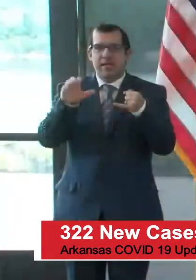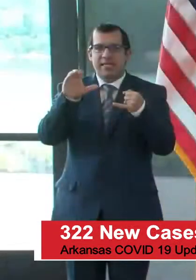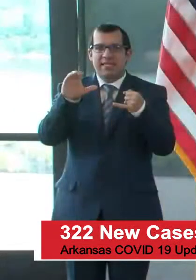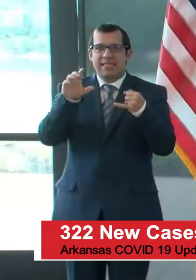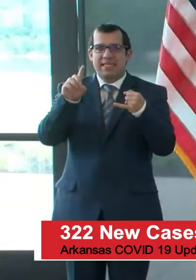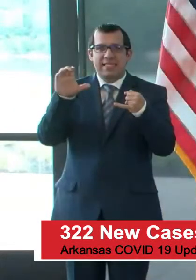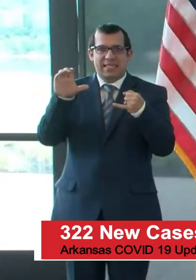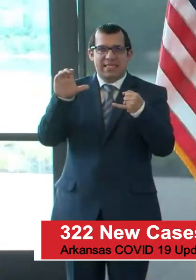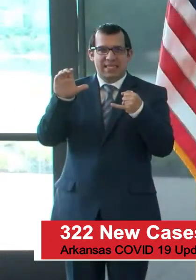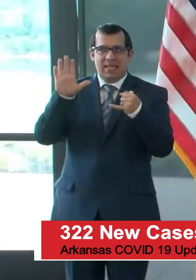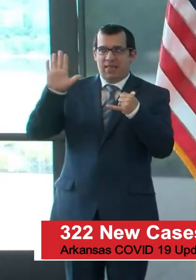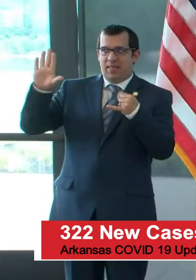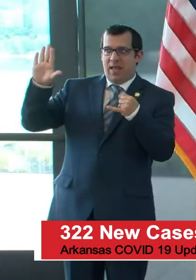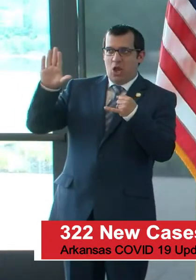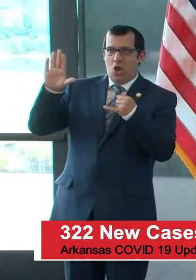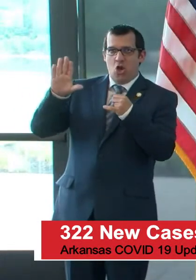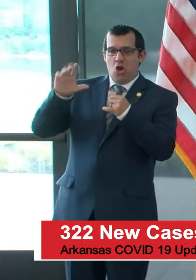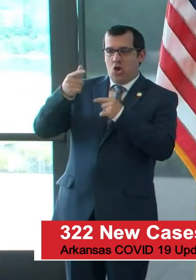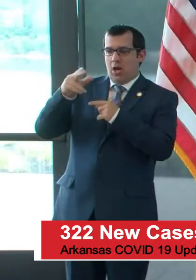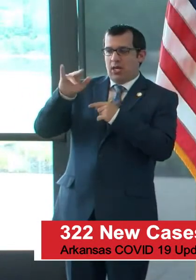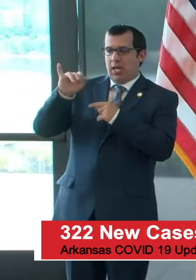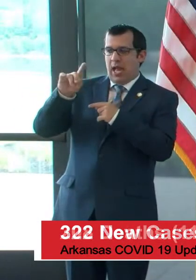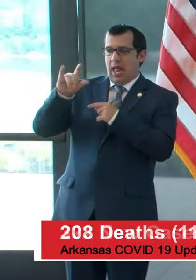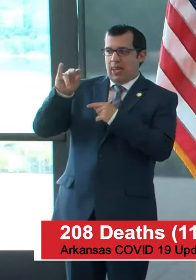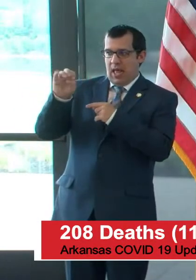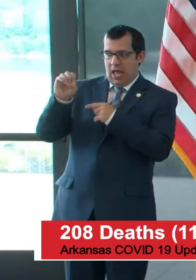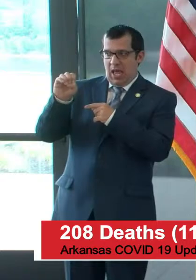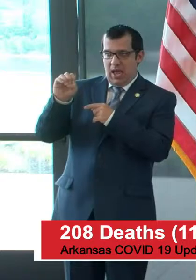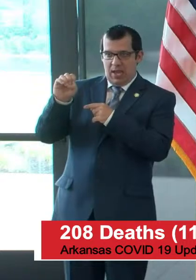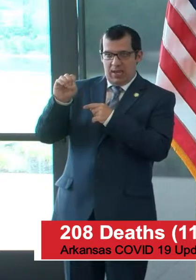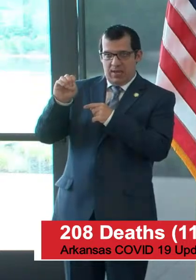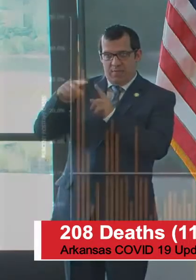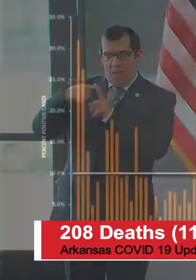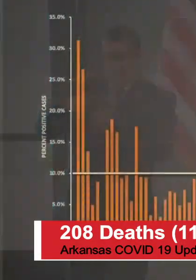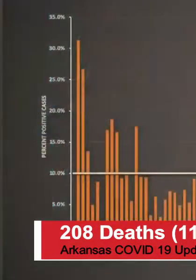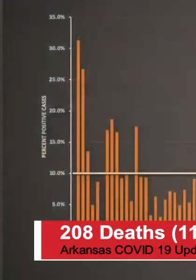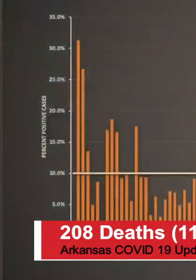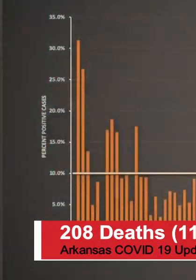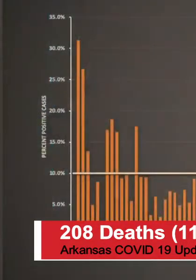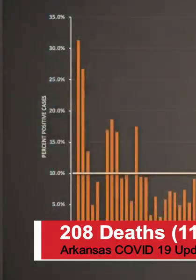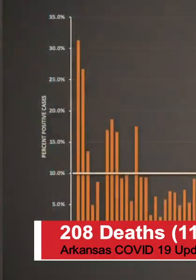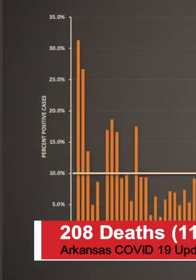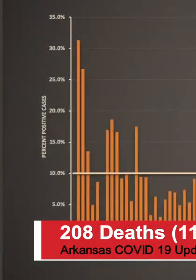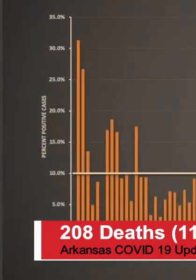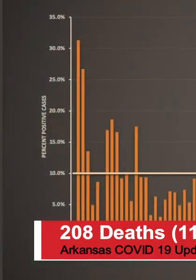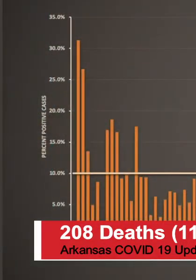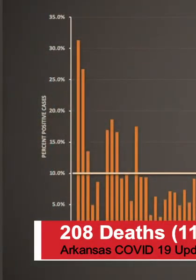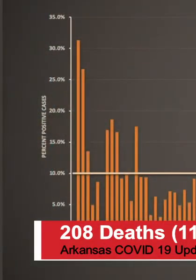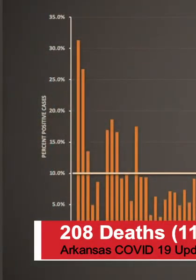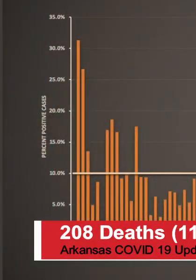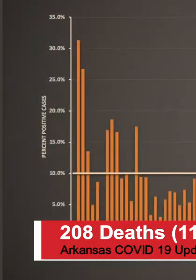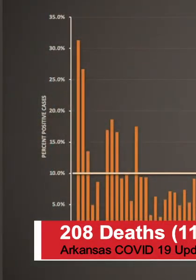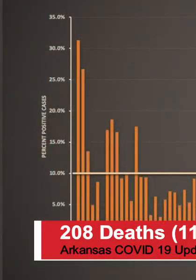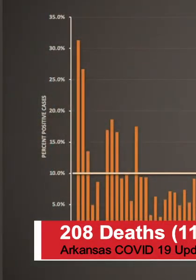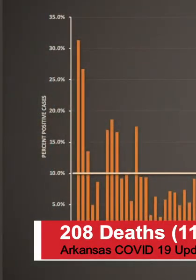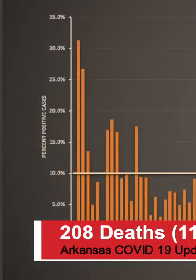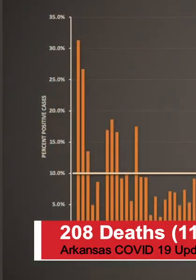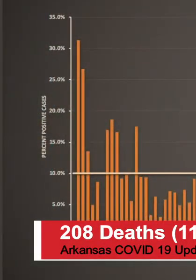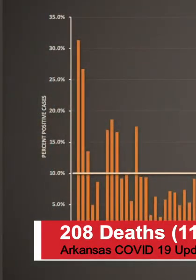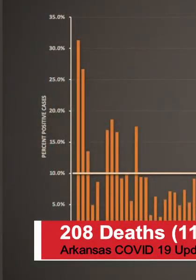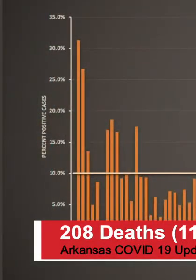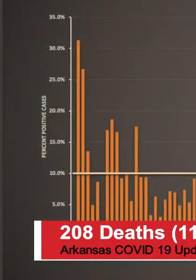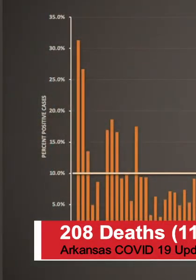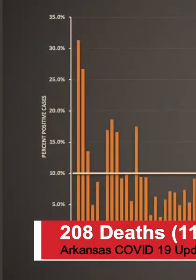CDC guidelines for positivity, and you can see that we've been consistently in the recent couple